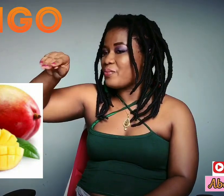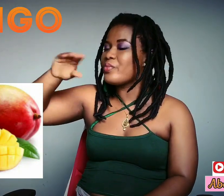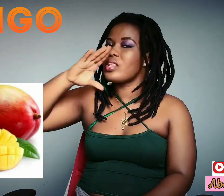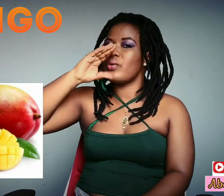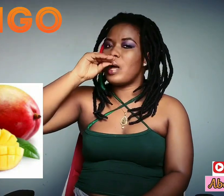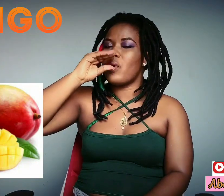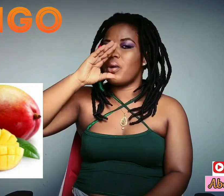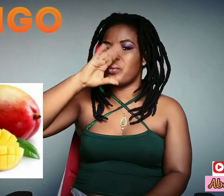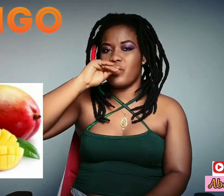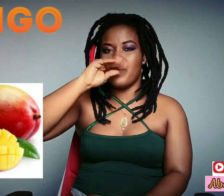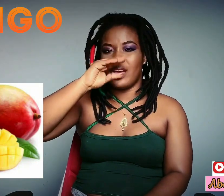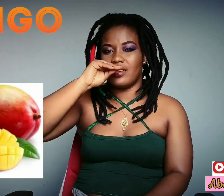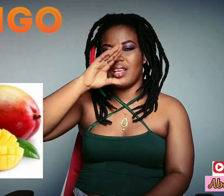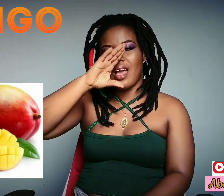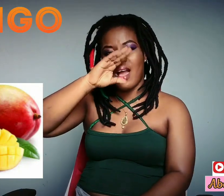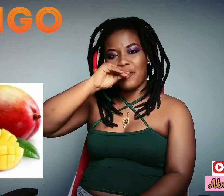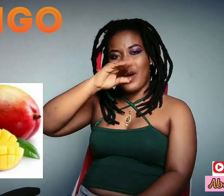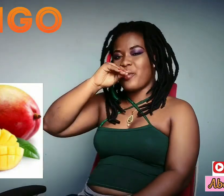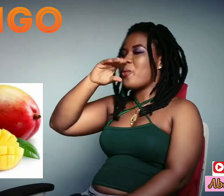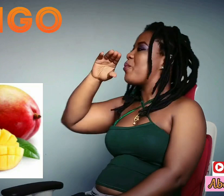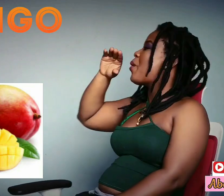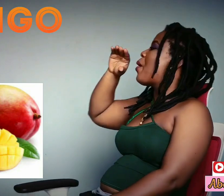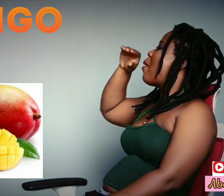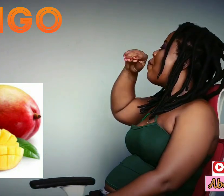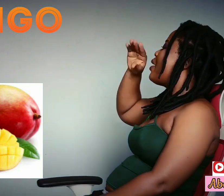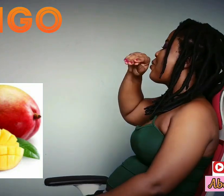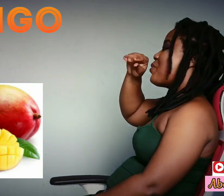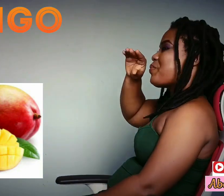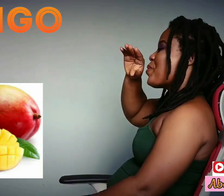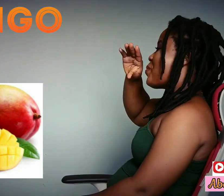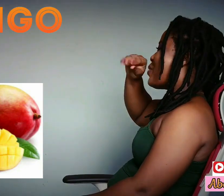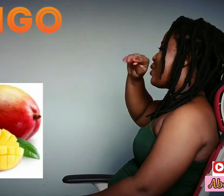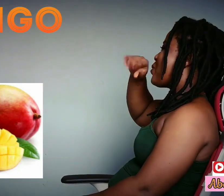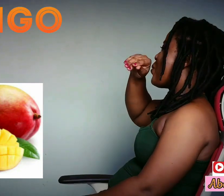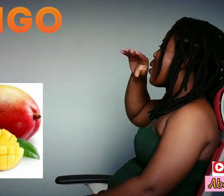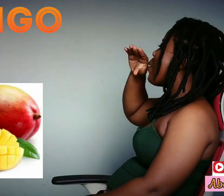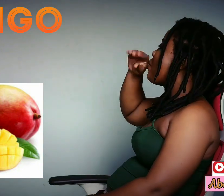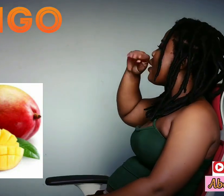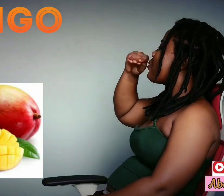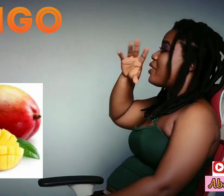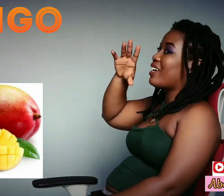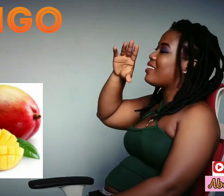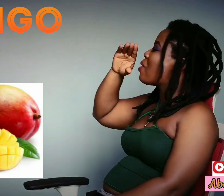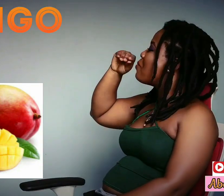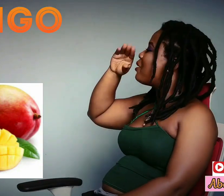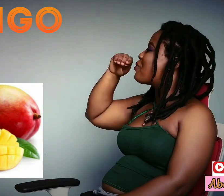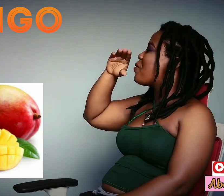sign. What about name here? Mango. Mango. Mango. Mango. Yeah?